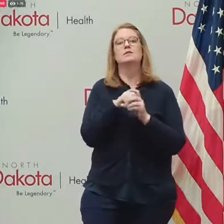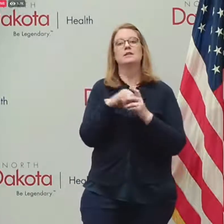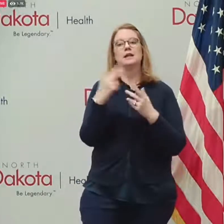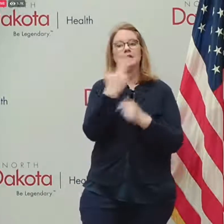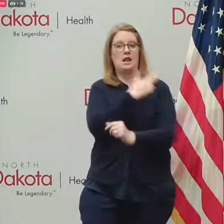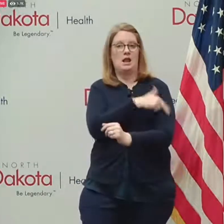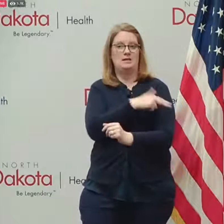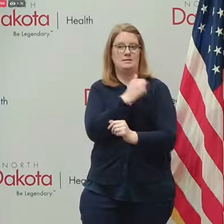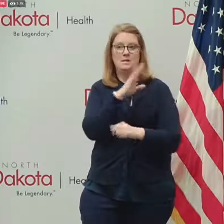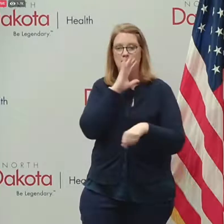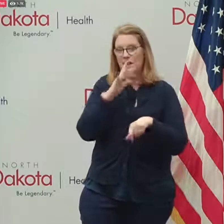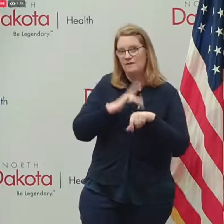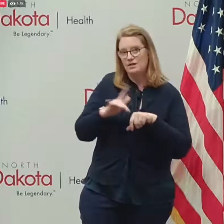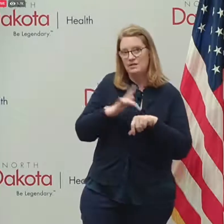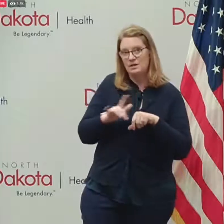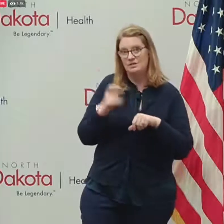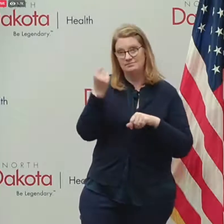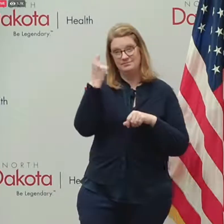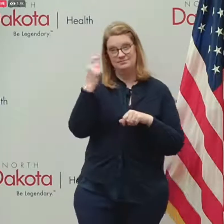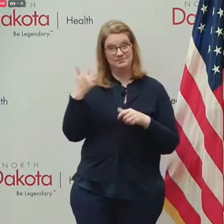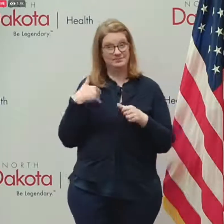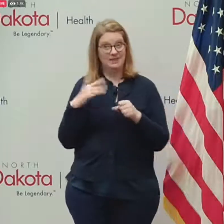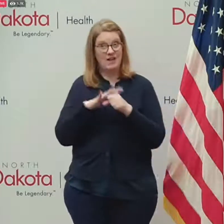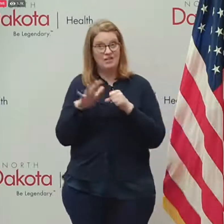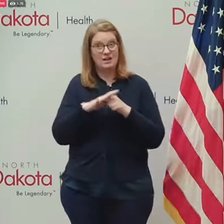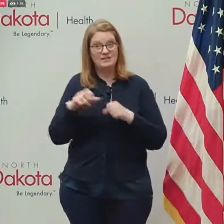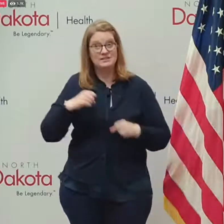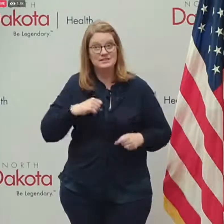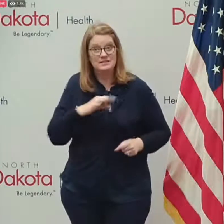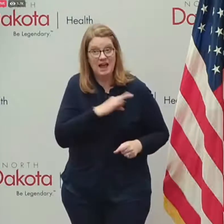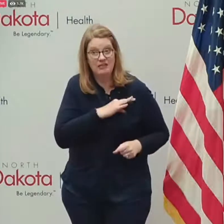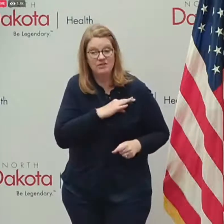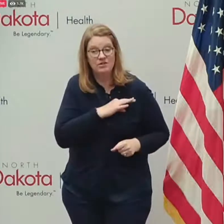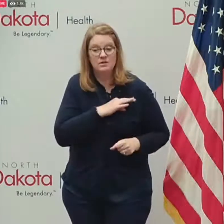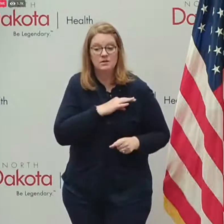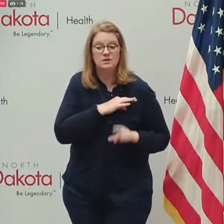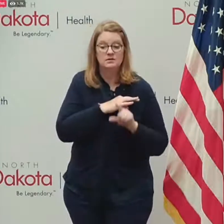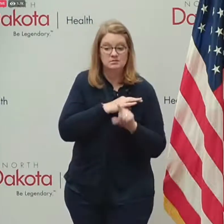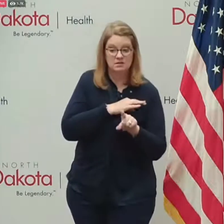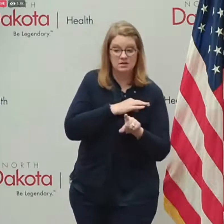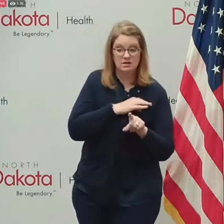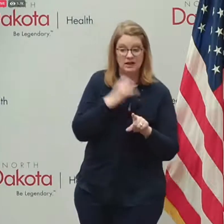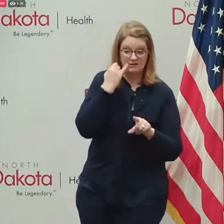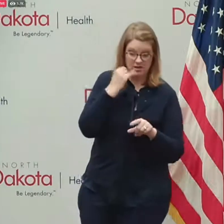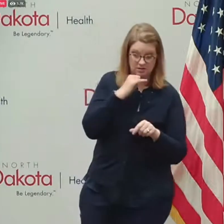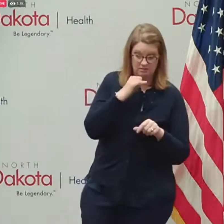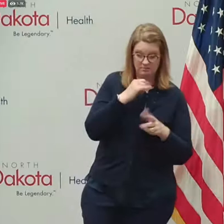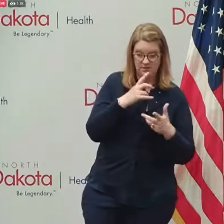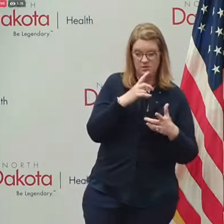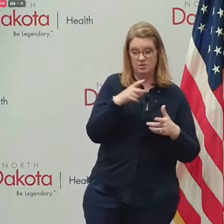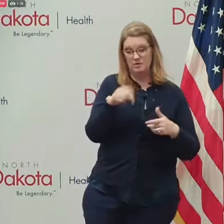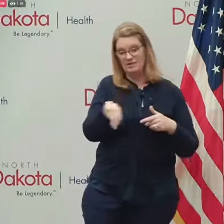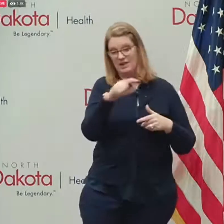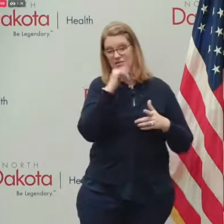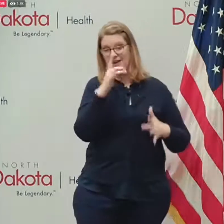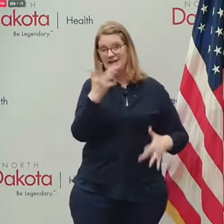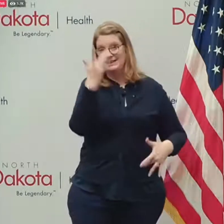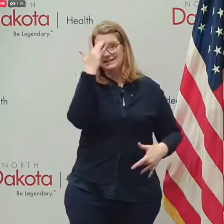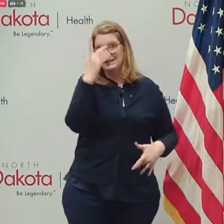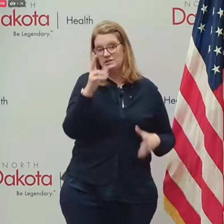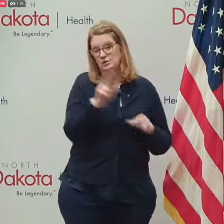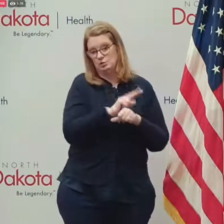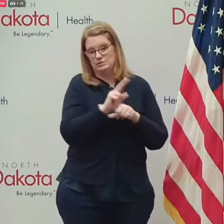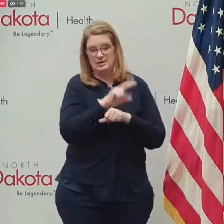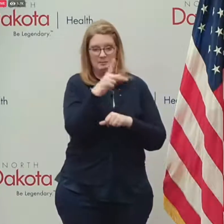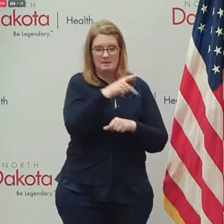is, do we have enough staff? And if staff gets sick, and they're not getting sick when they're wearing PPP or PPE